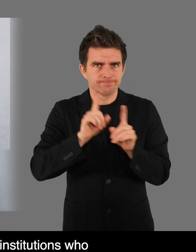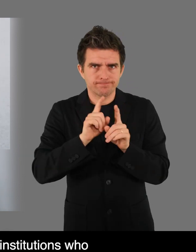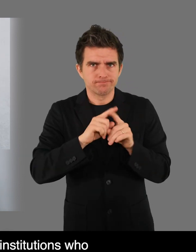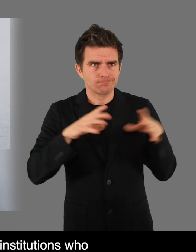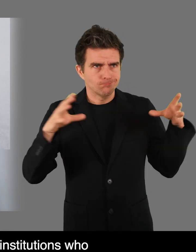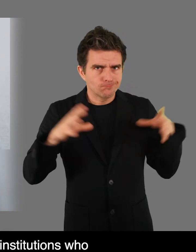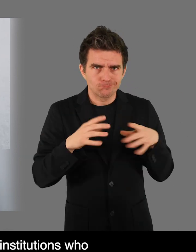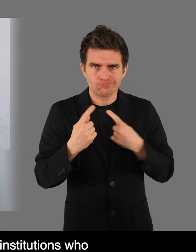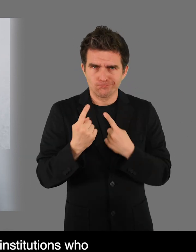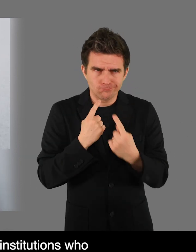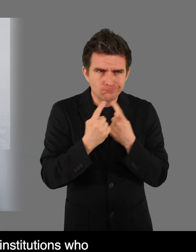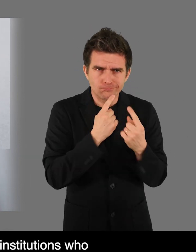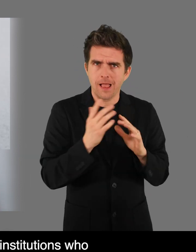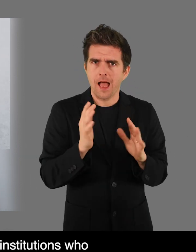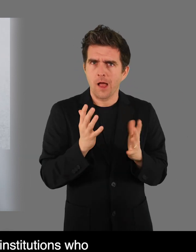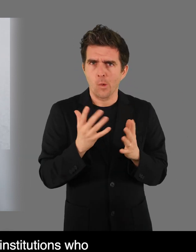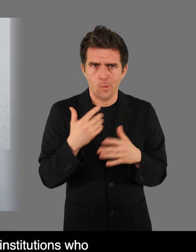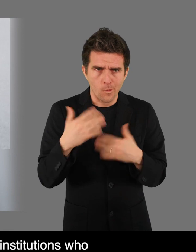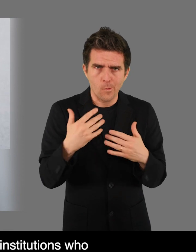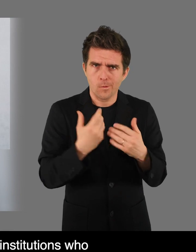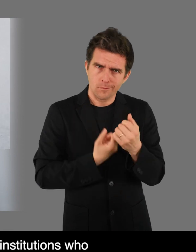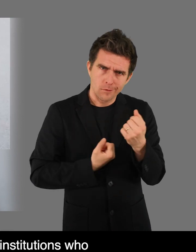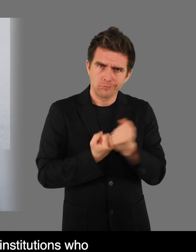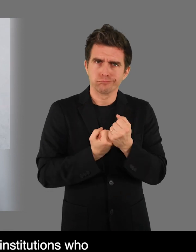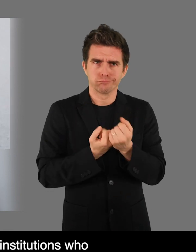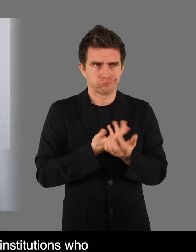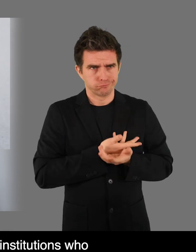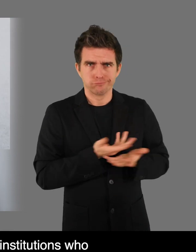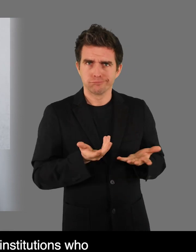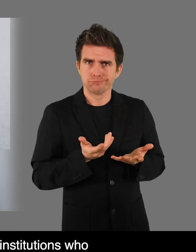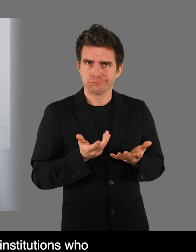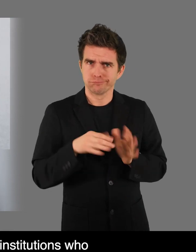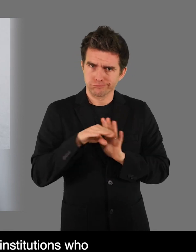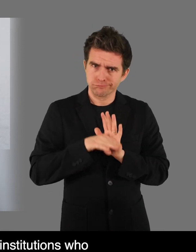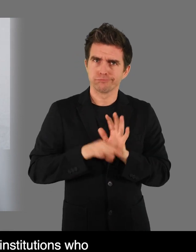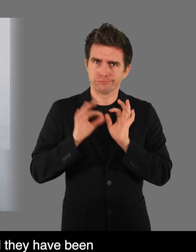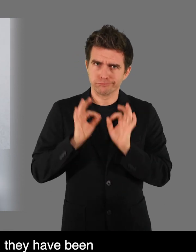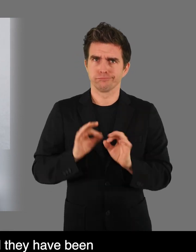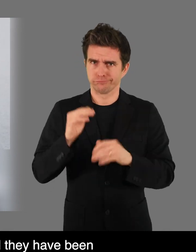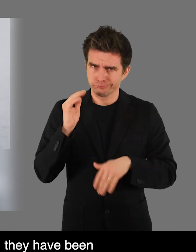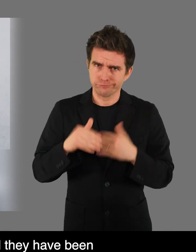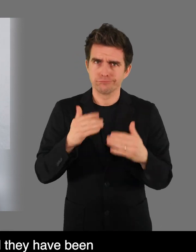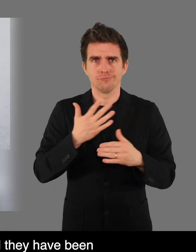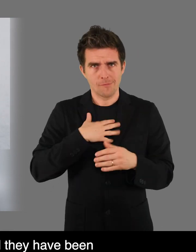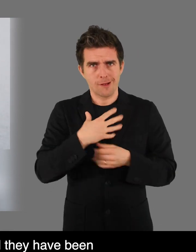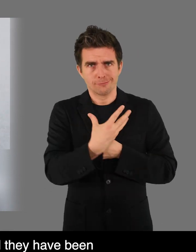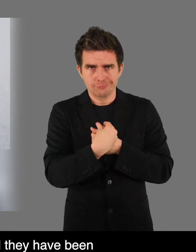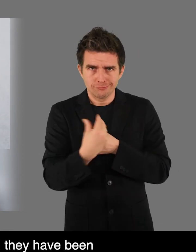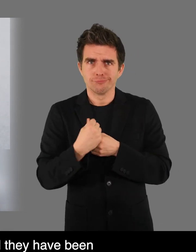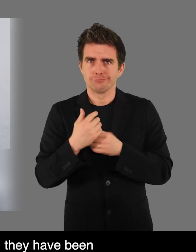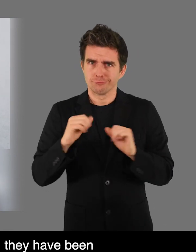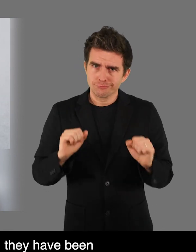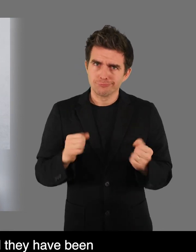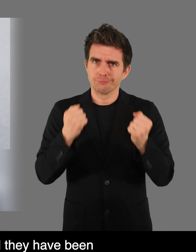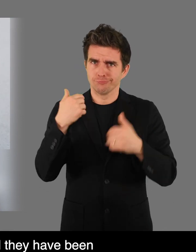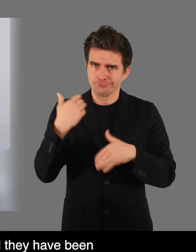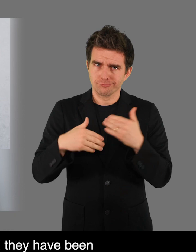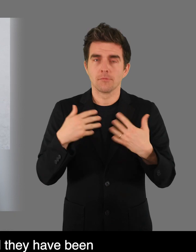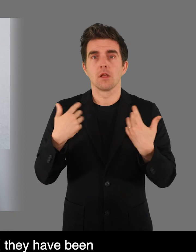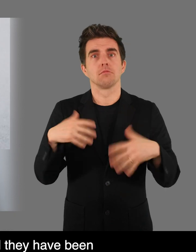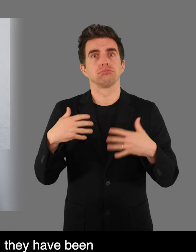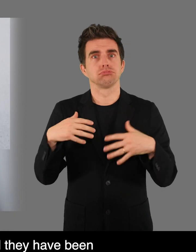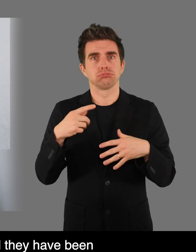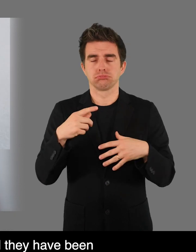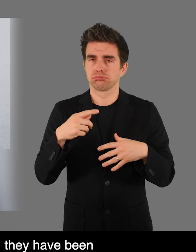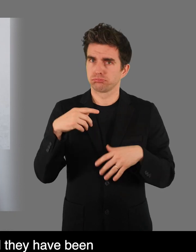media institutions who come together to support the advocacy priorities we set ourselves to engage in.